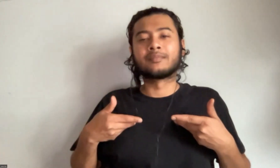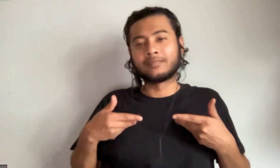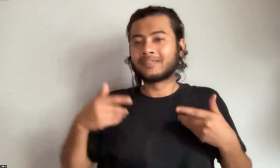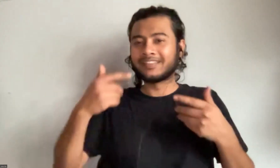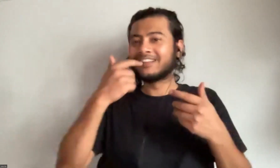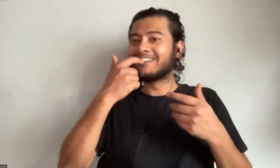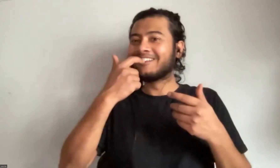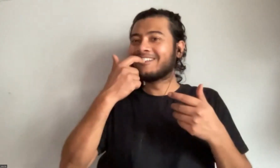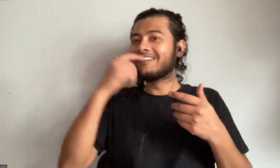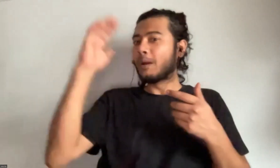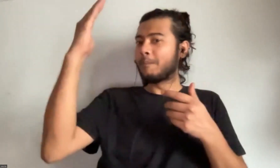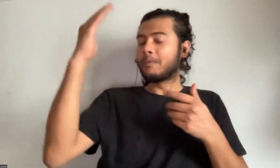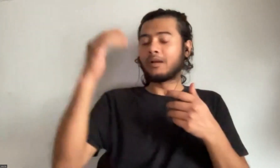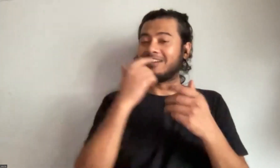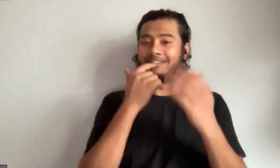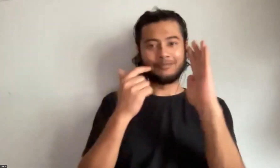yes, everything is true here.